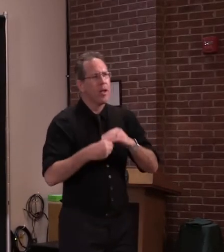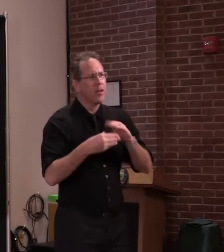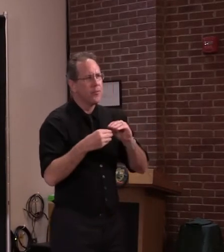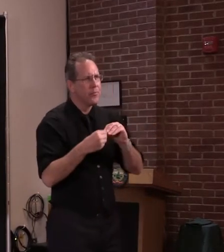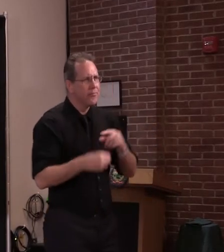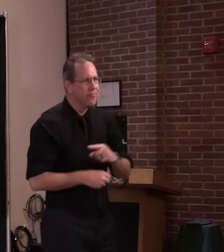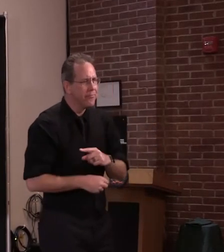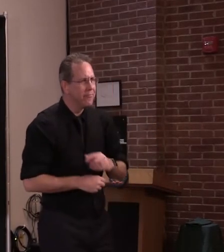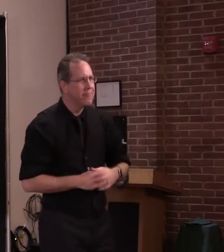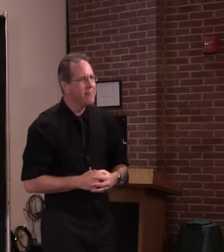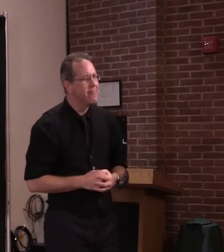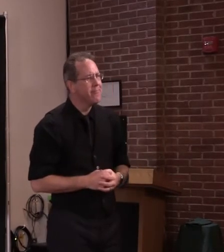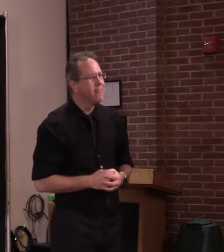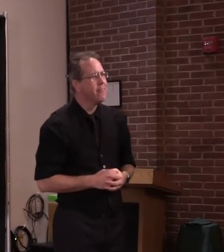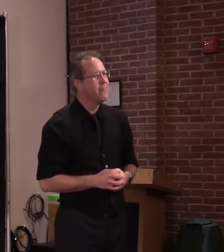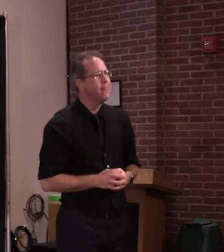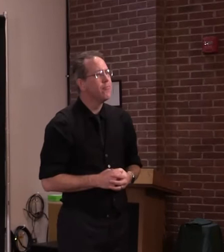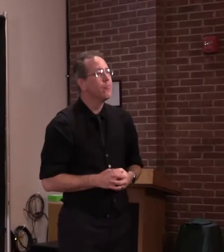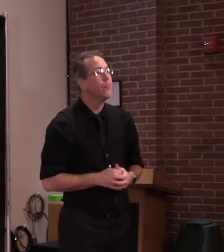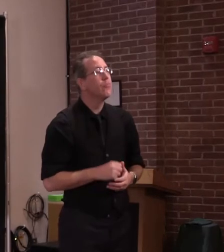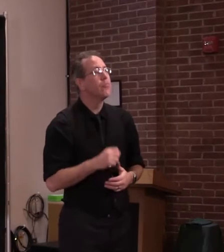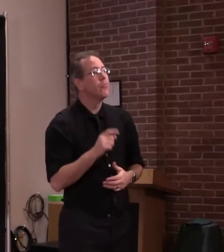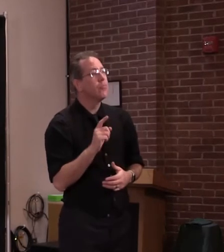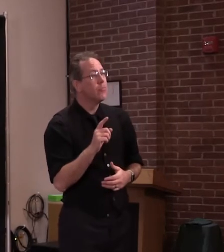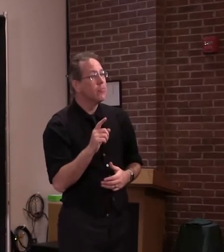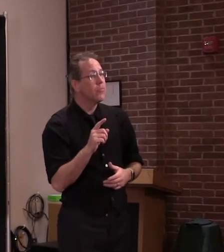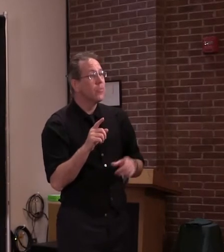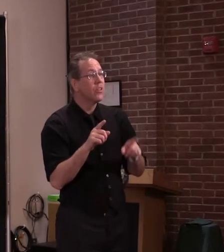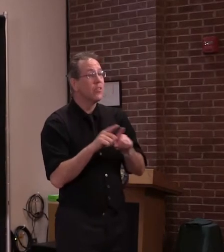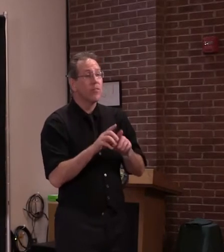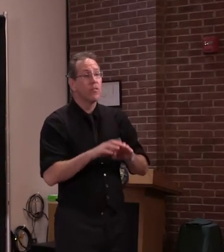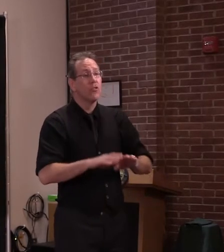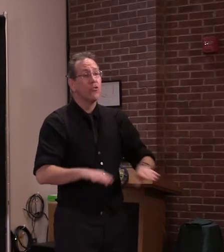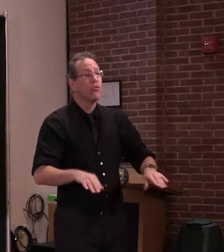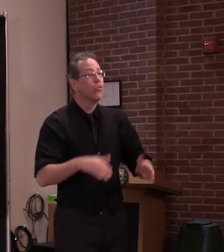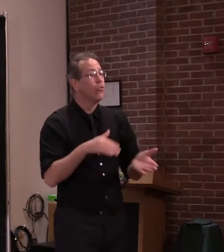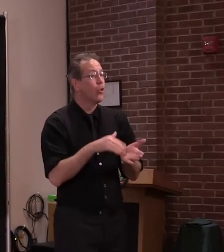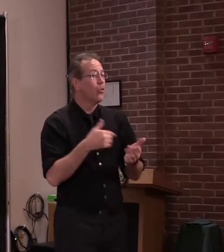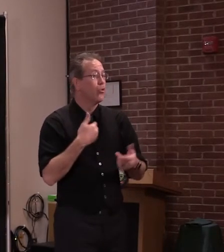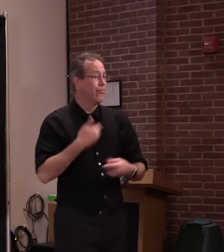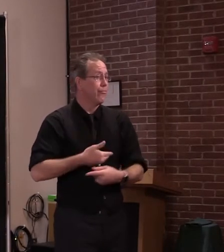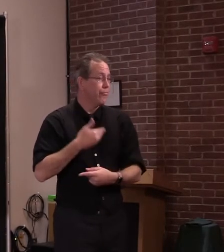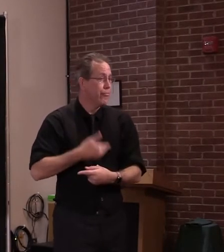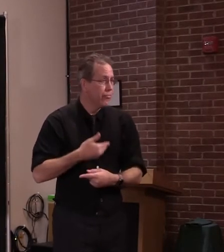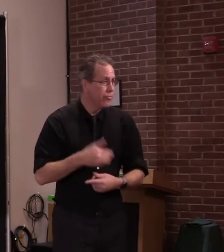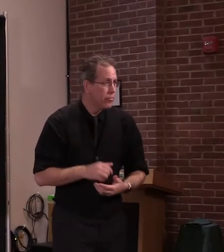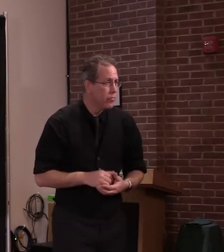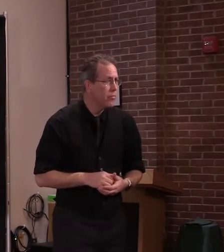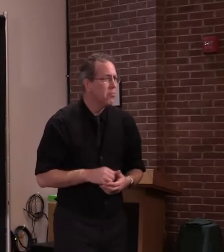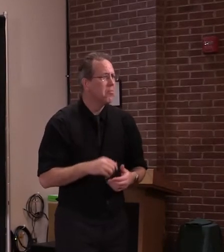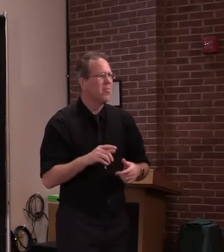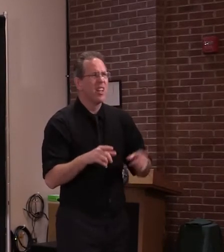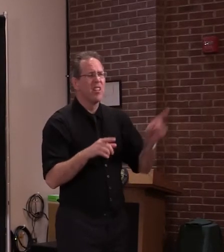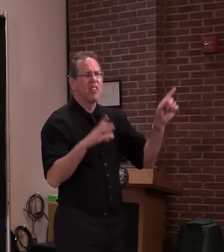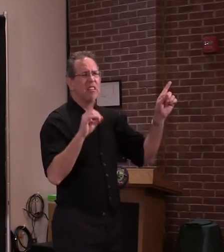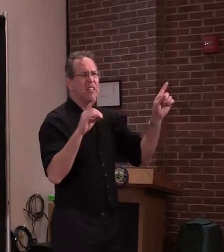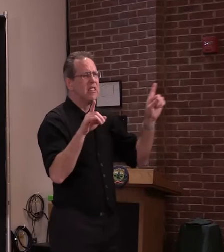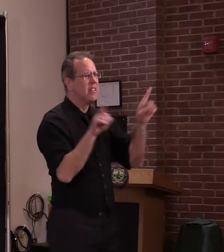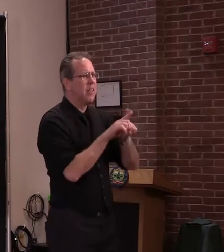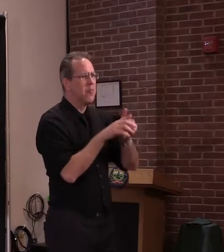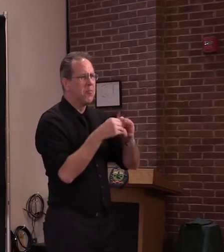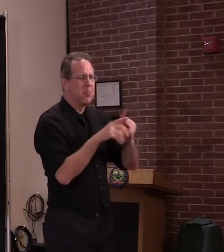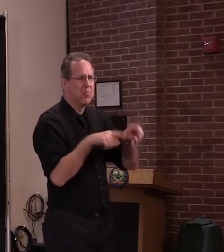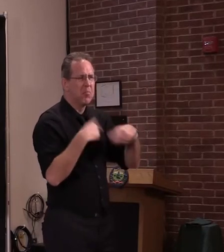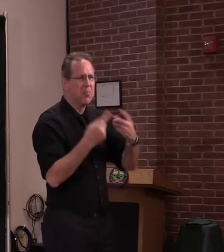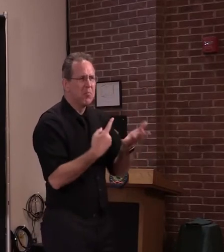I just wanted to add from the pediatric ID standpoint, this is something that we've been talking about in our circles actually since school opened